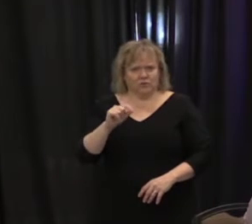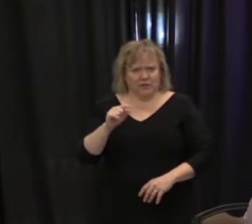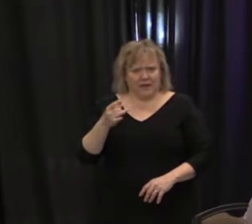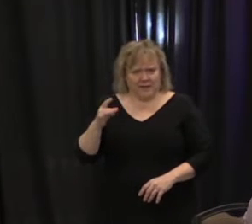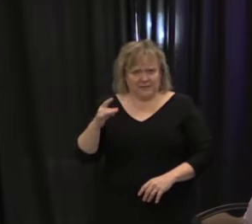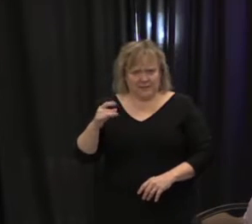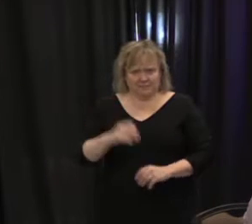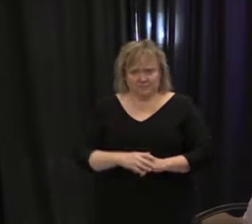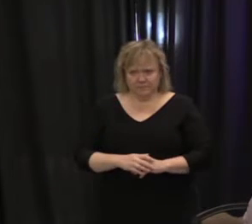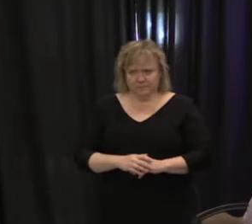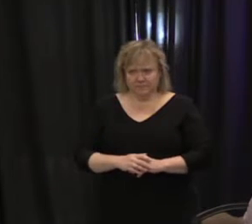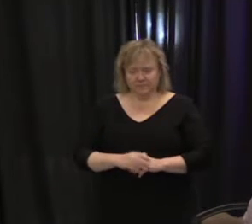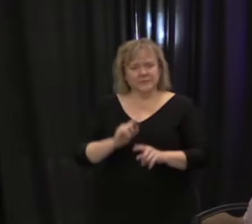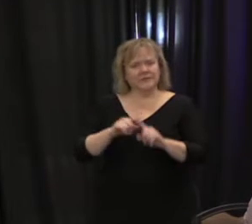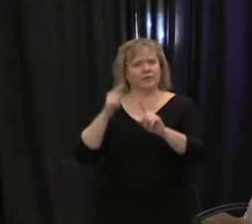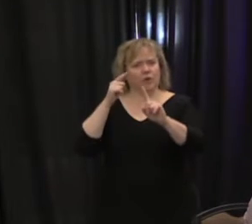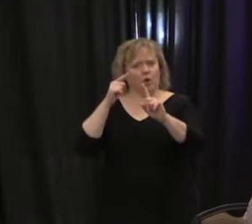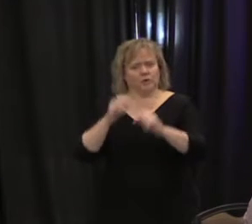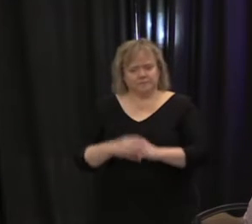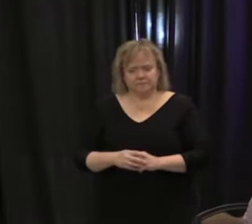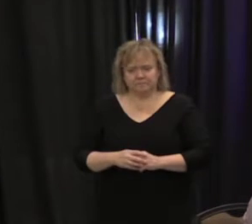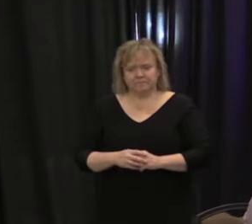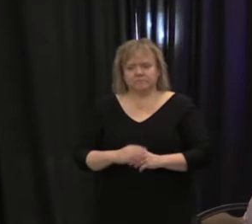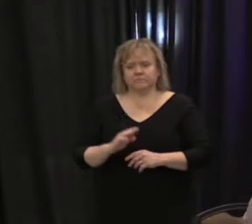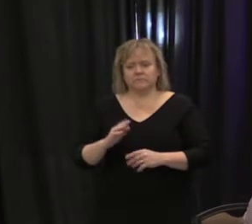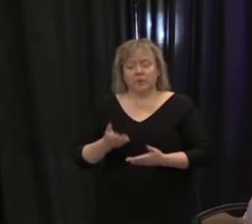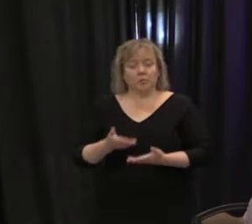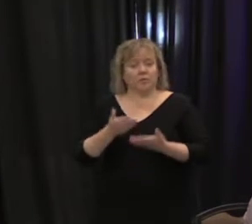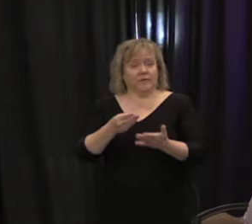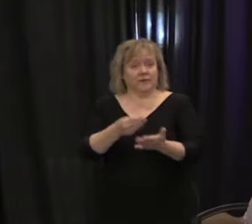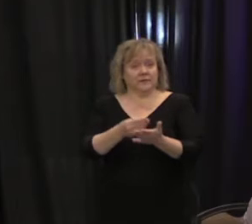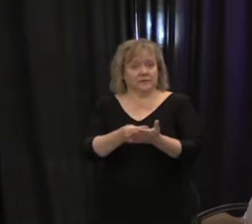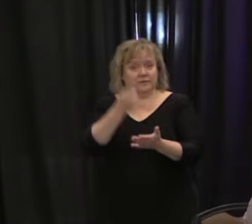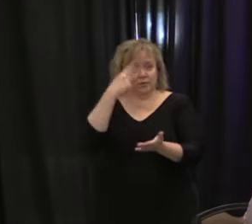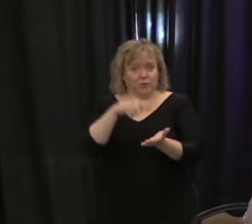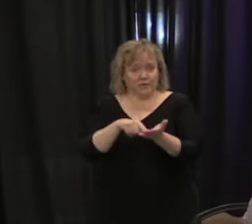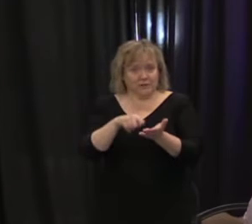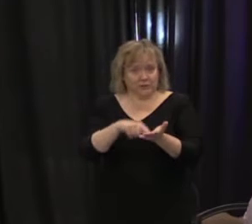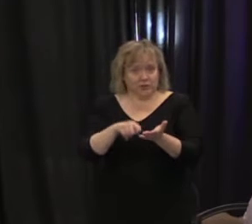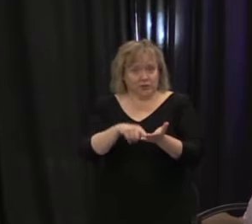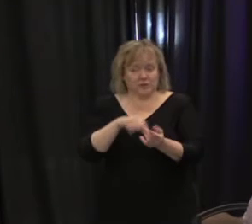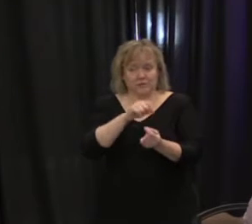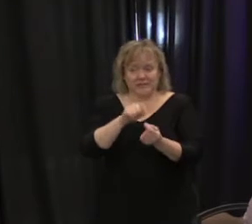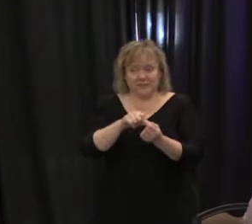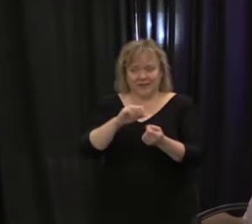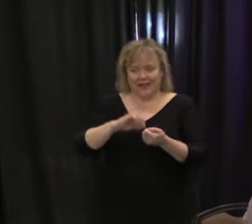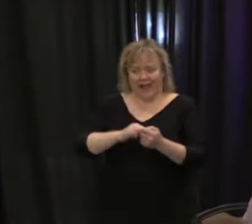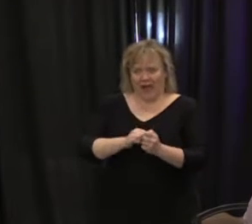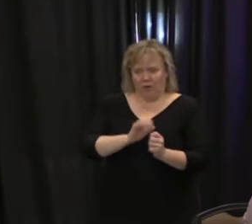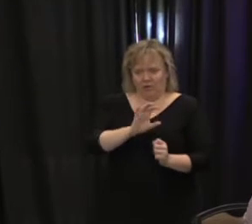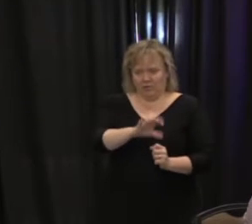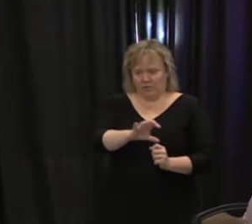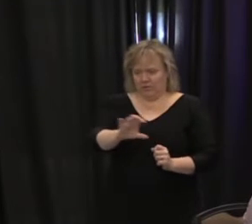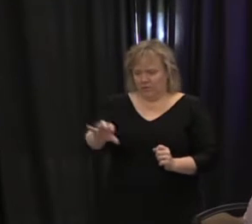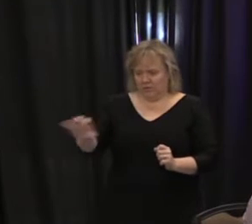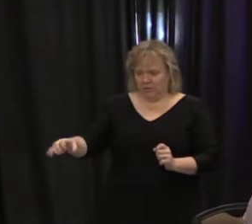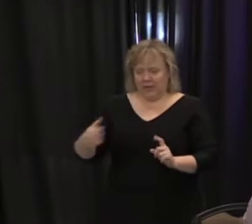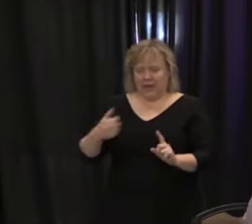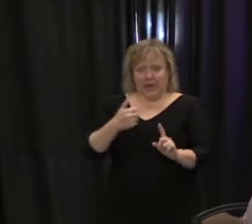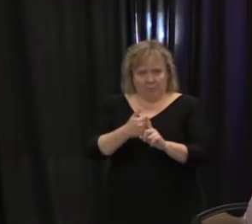does a couple of things. It gives some money for research into particularly impacted communities, especially